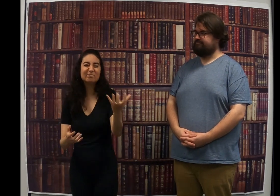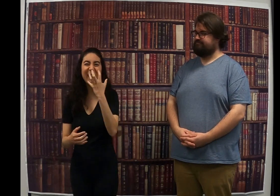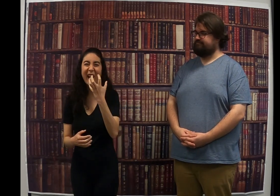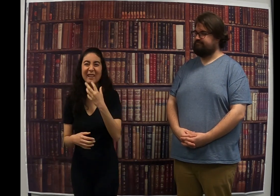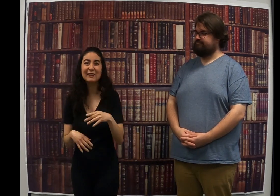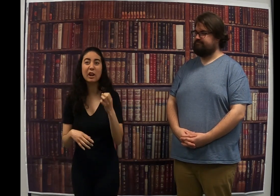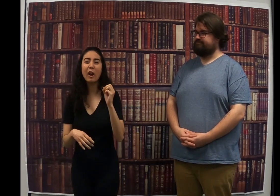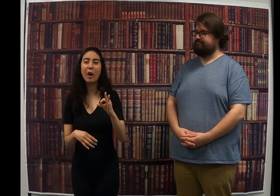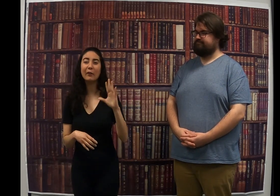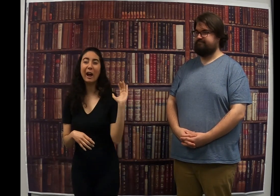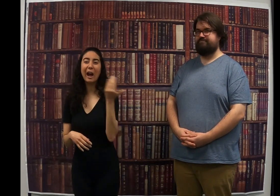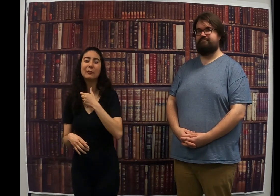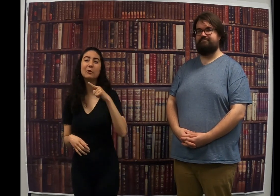circle.